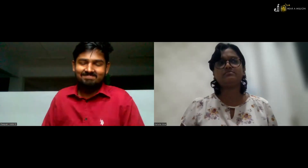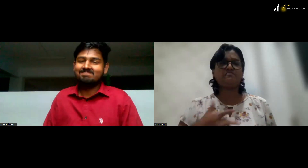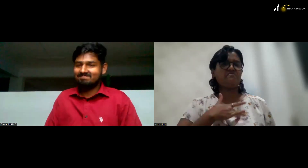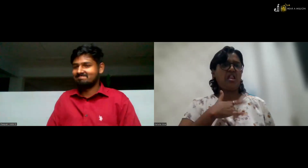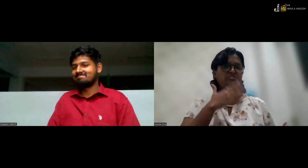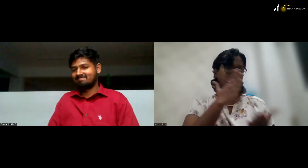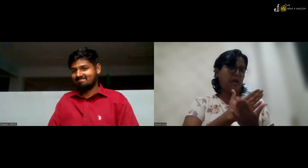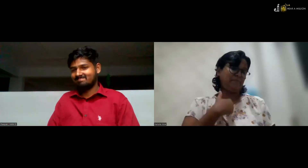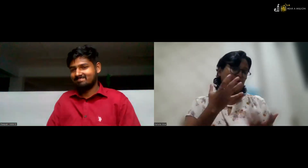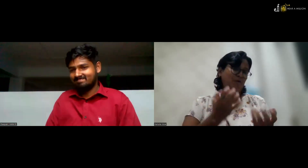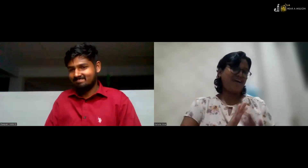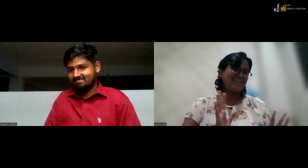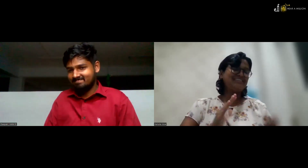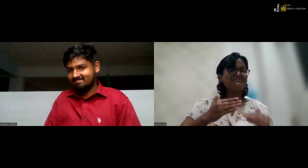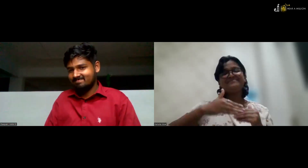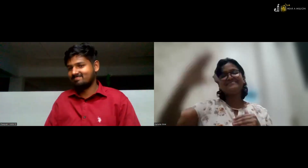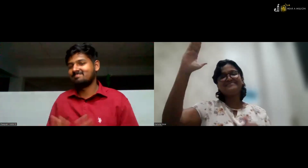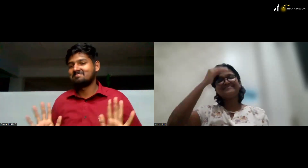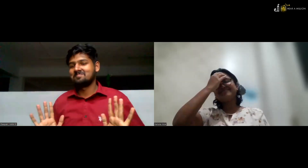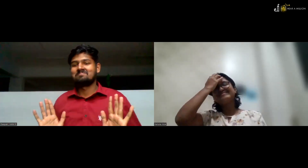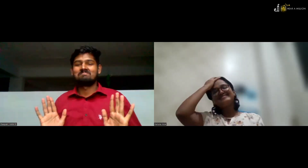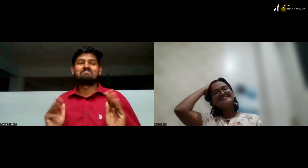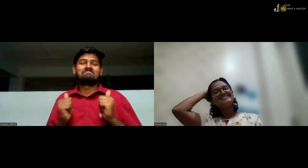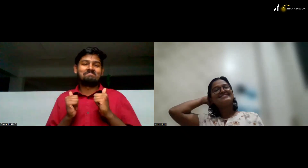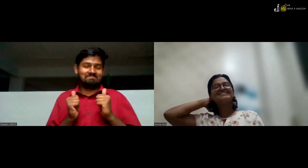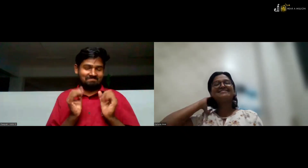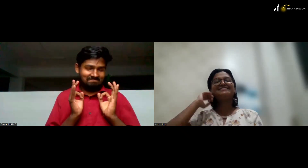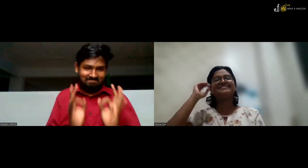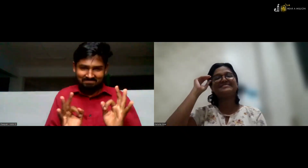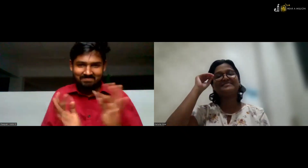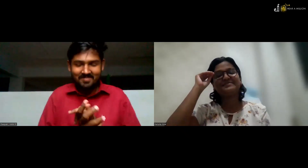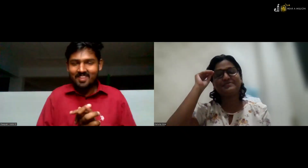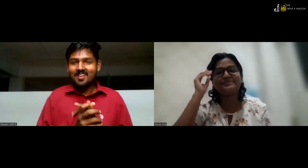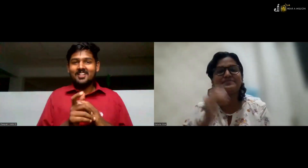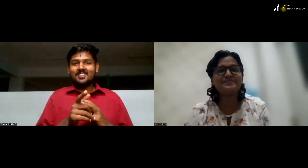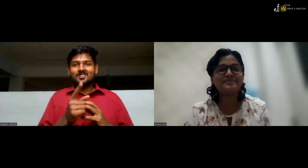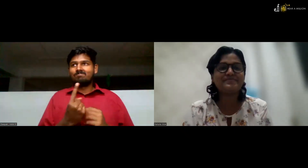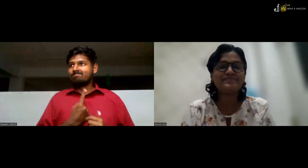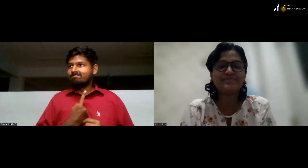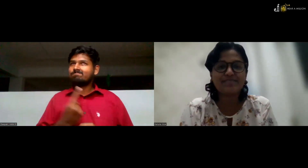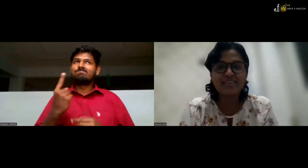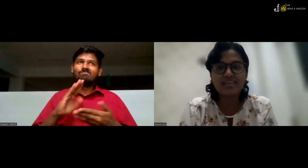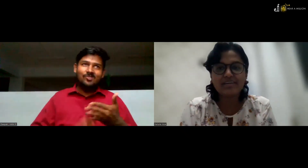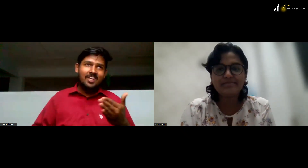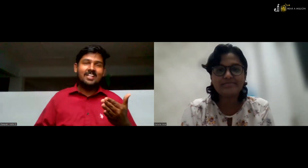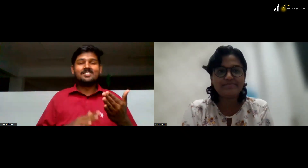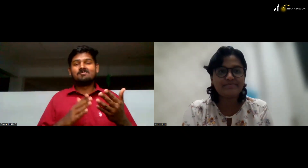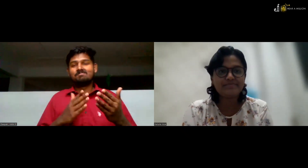strict, so that they will not uh, think that they can easily hold on me and something like